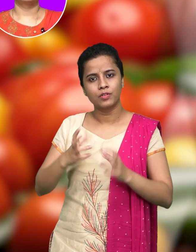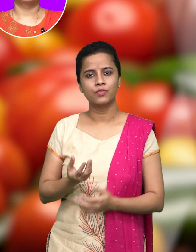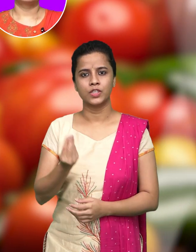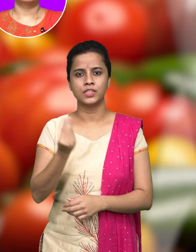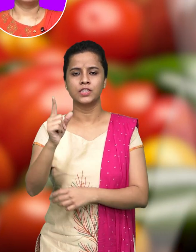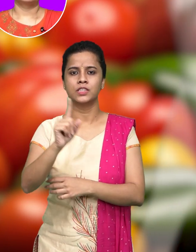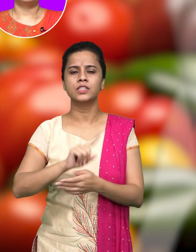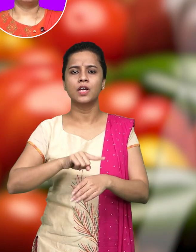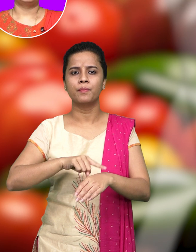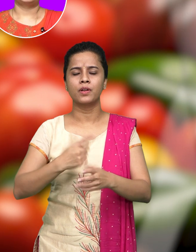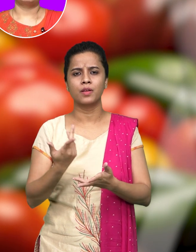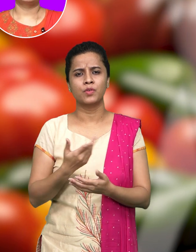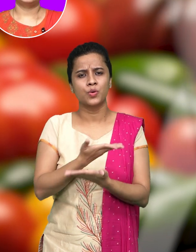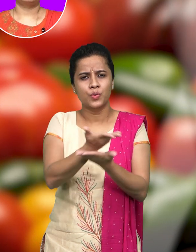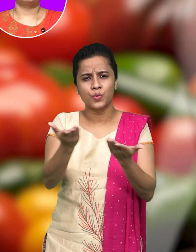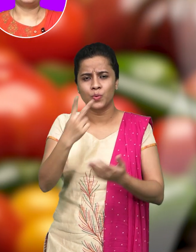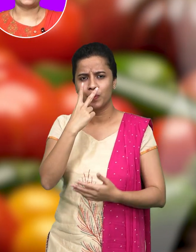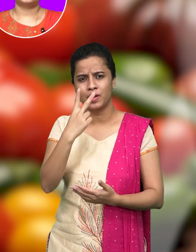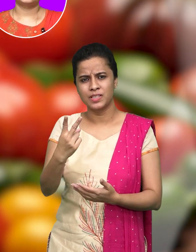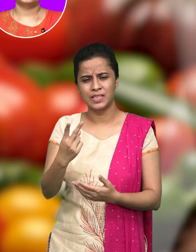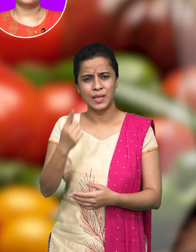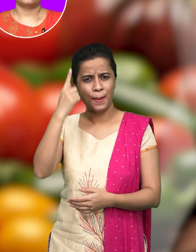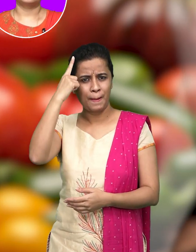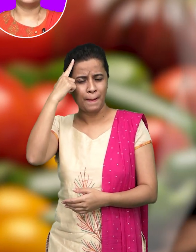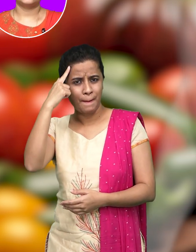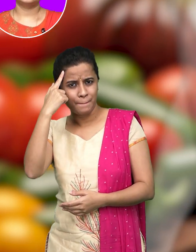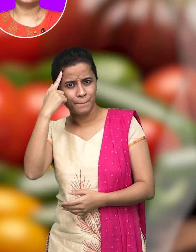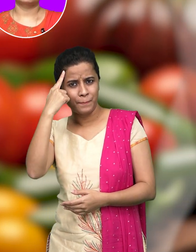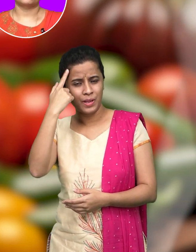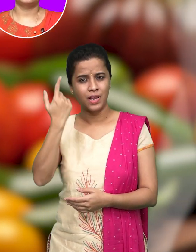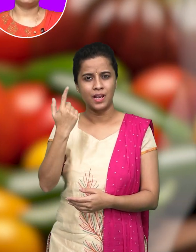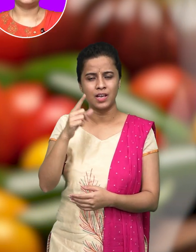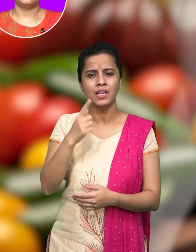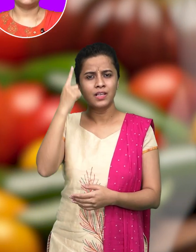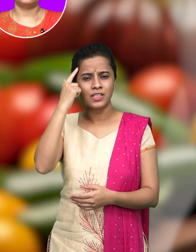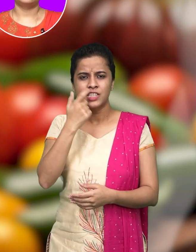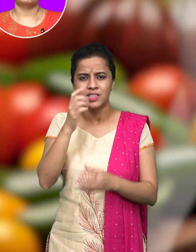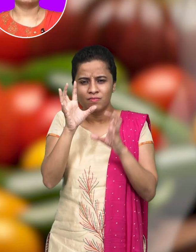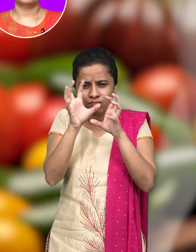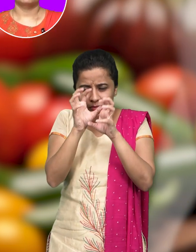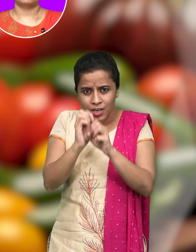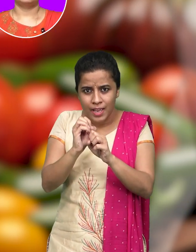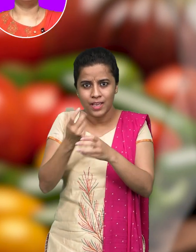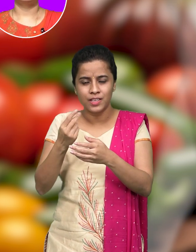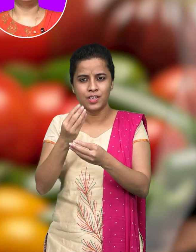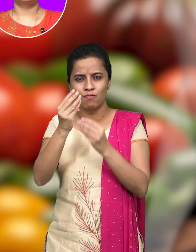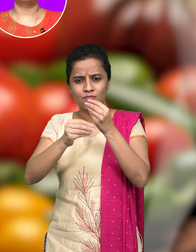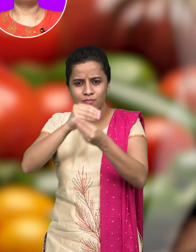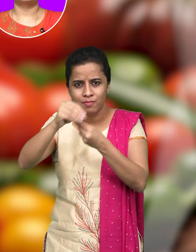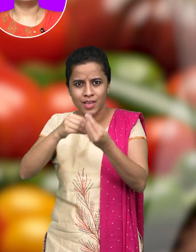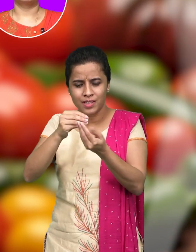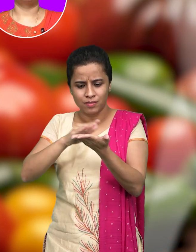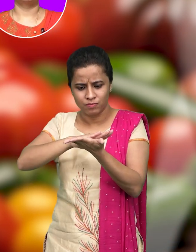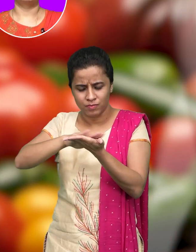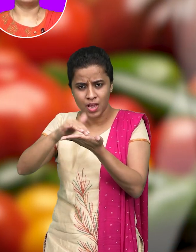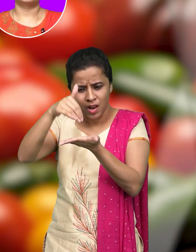Sometimes you might have seen blackish or grayish spongy material on the inner